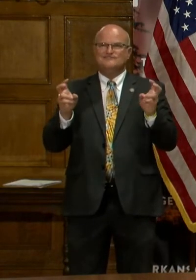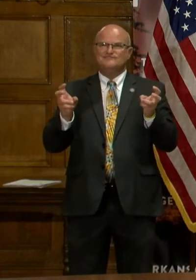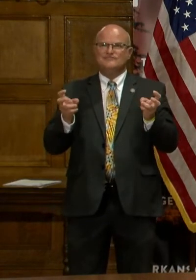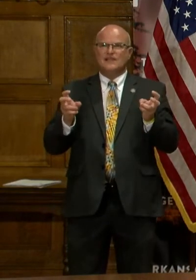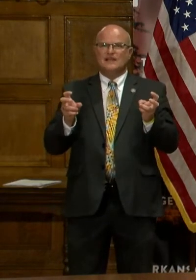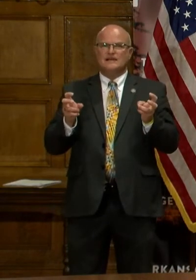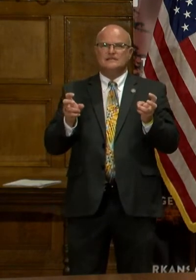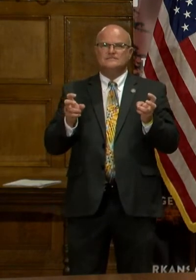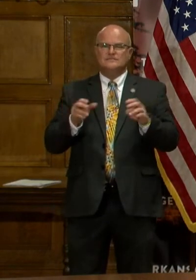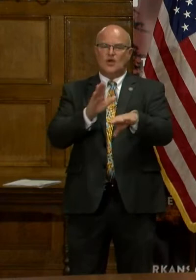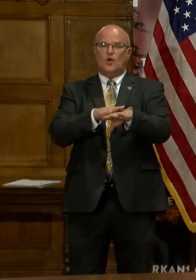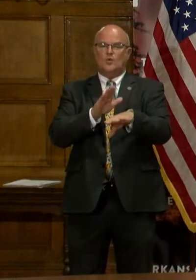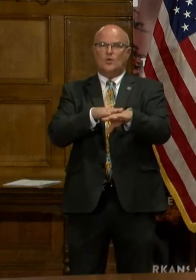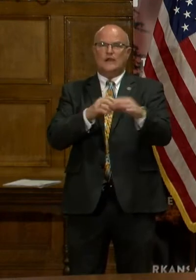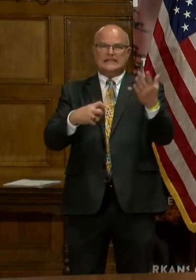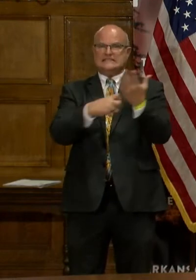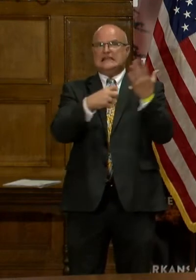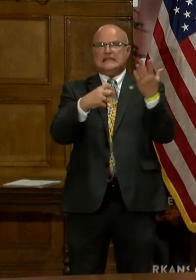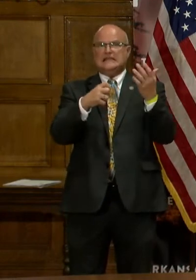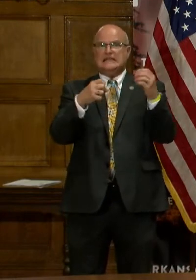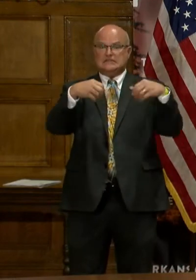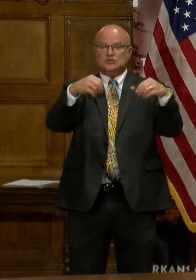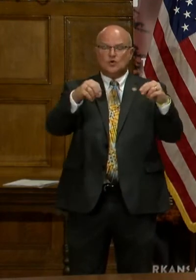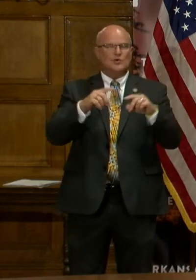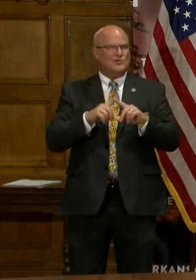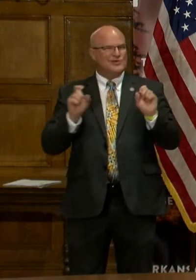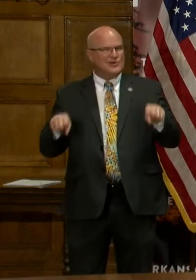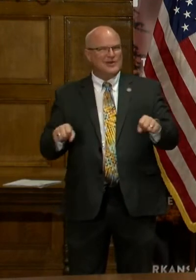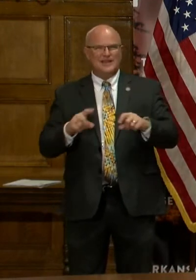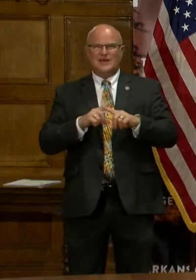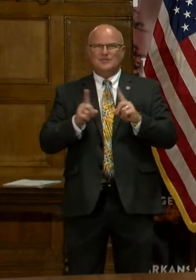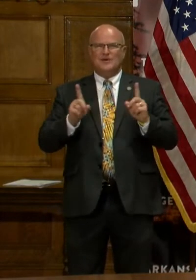a warning or a ticket in a store, but